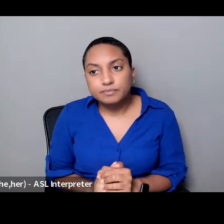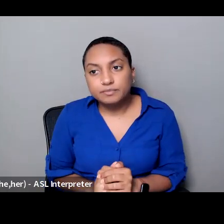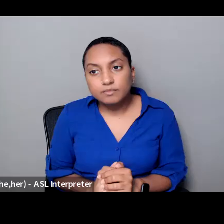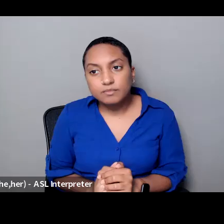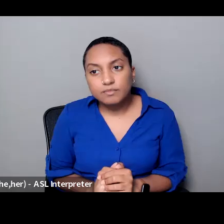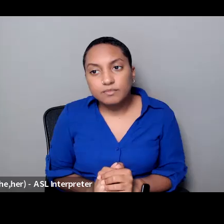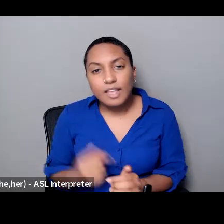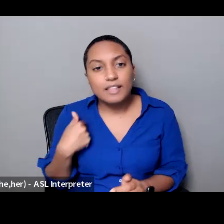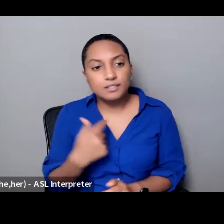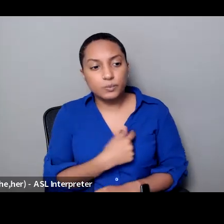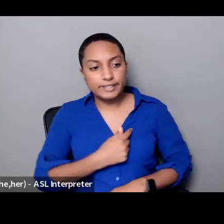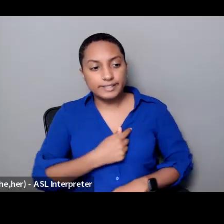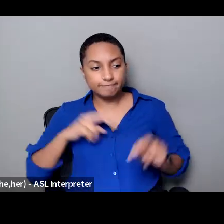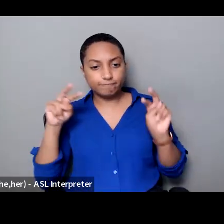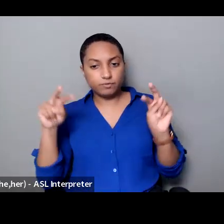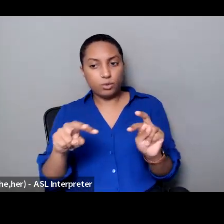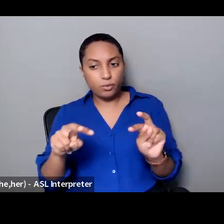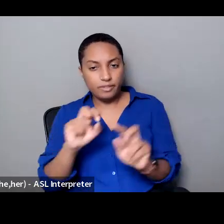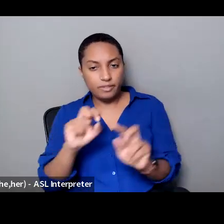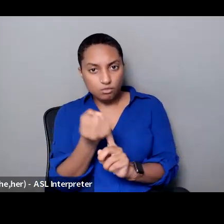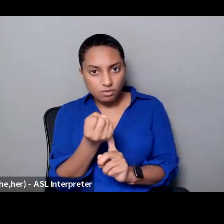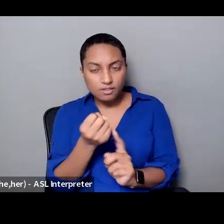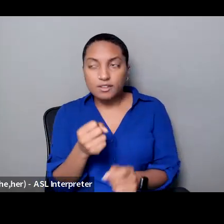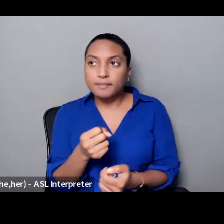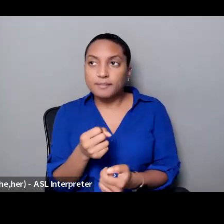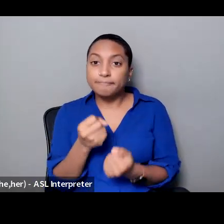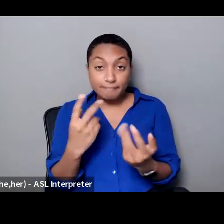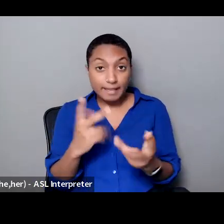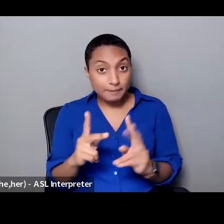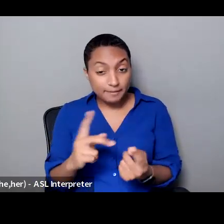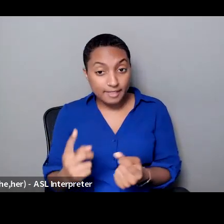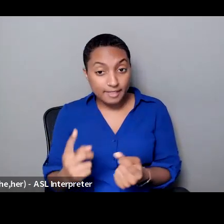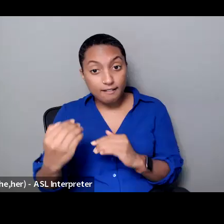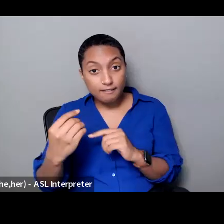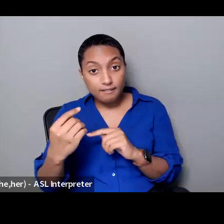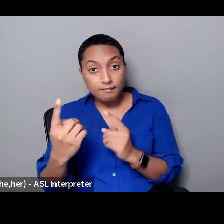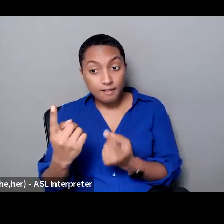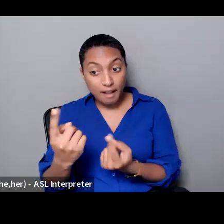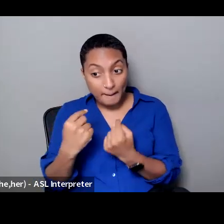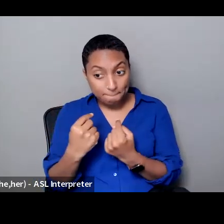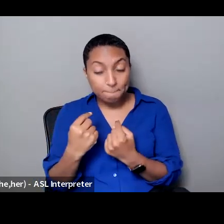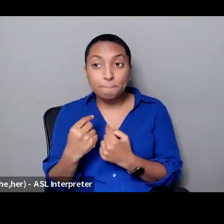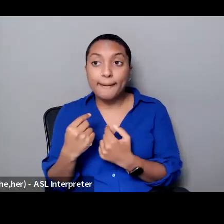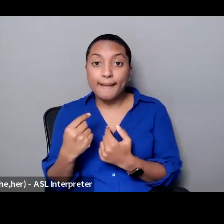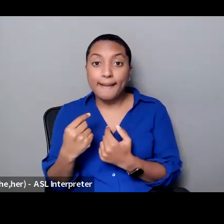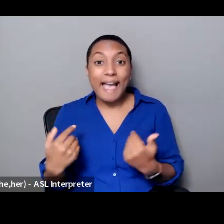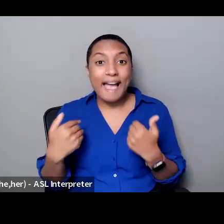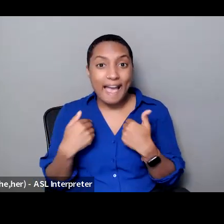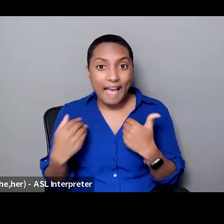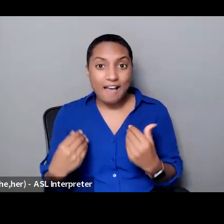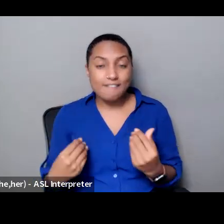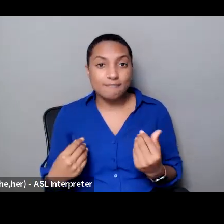of times the people who are coming in our door have a greater level of need than some of the